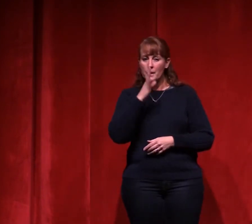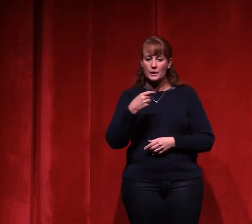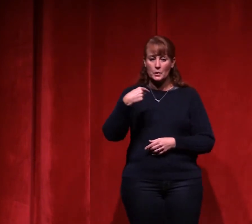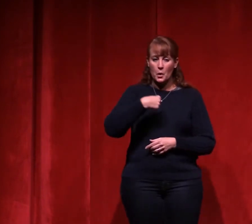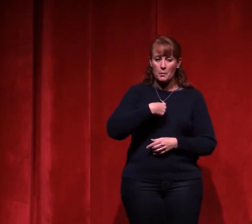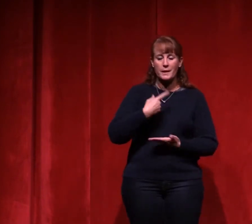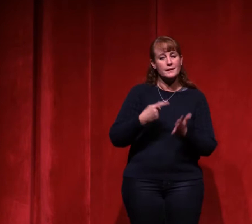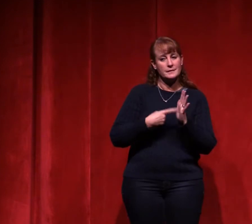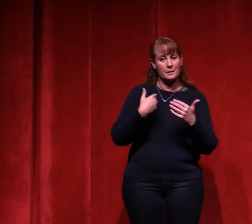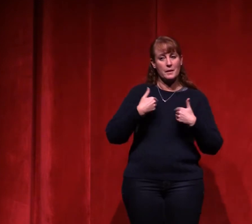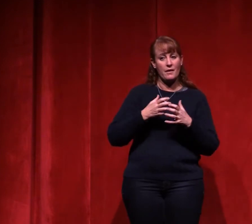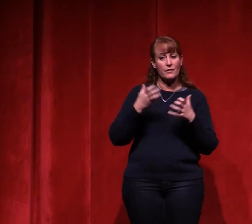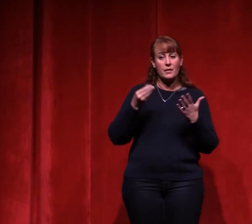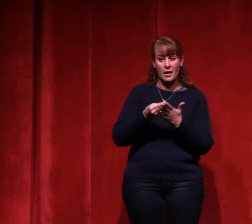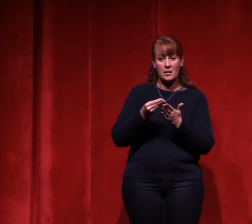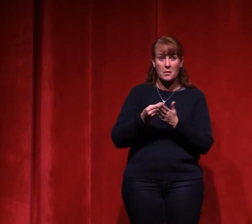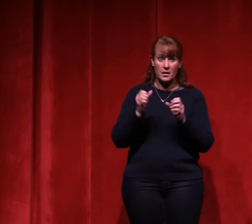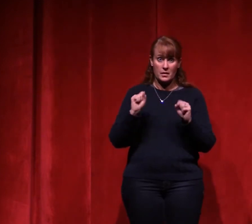a huge paycheck.